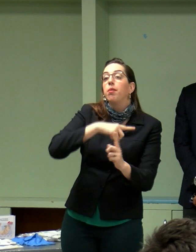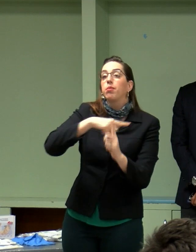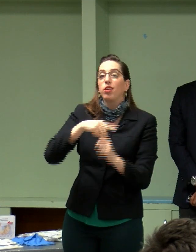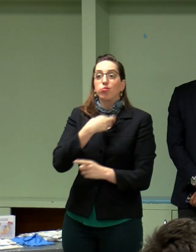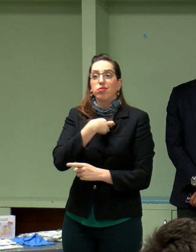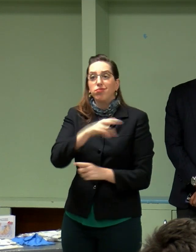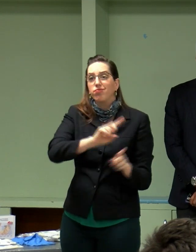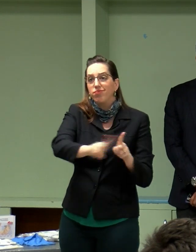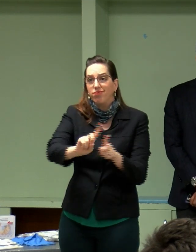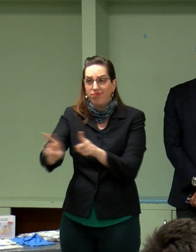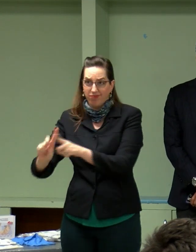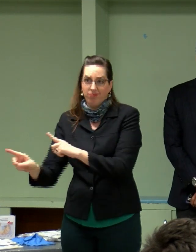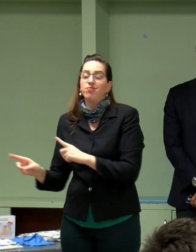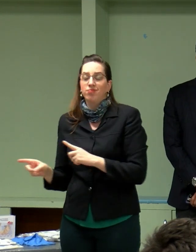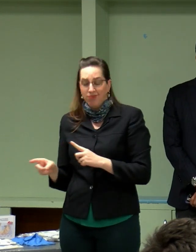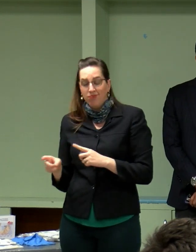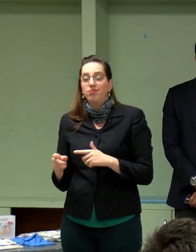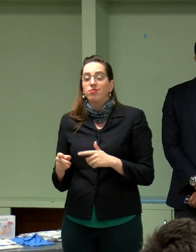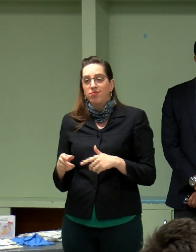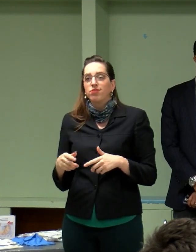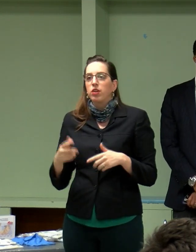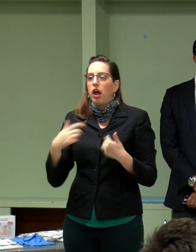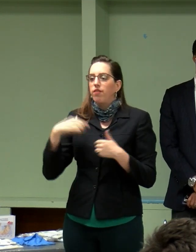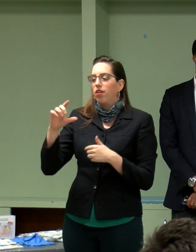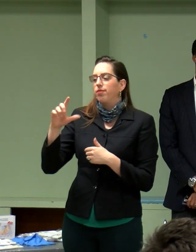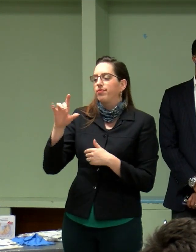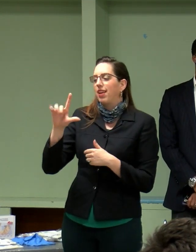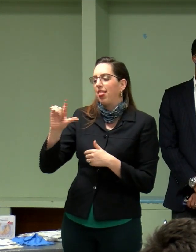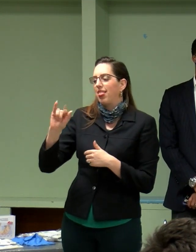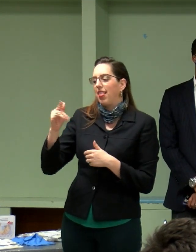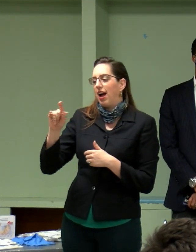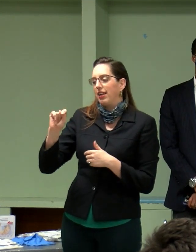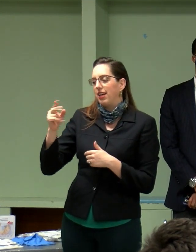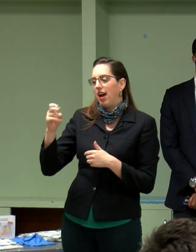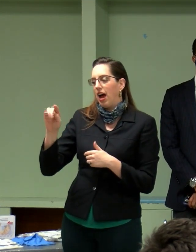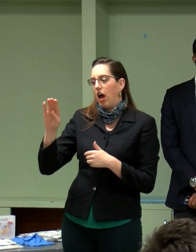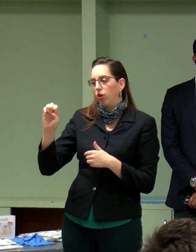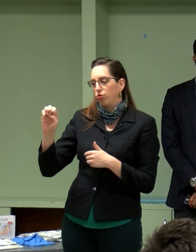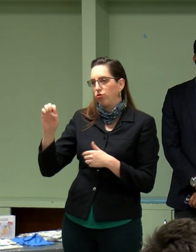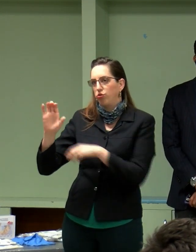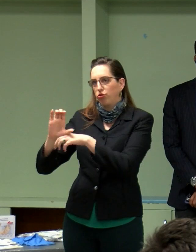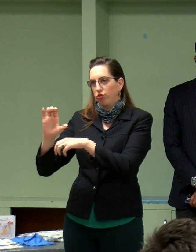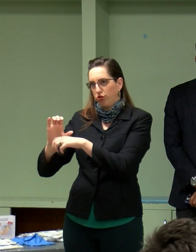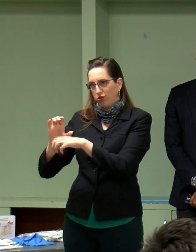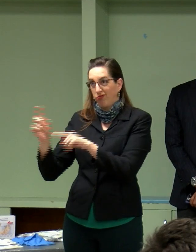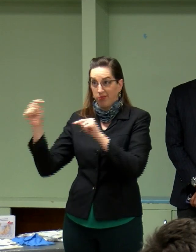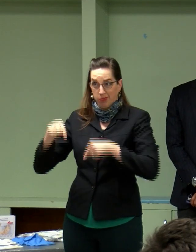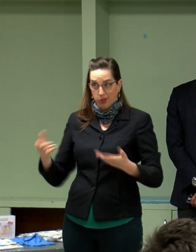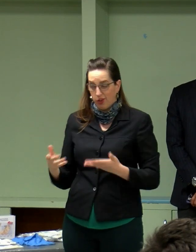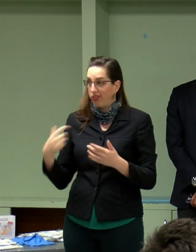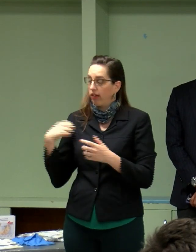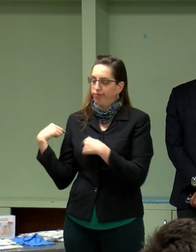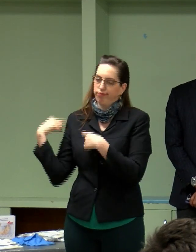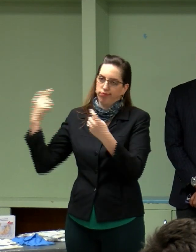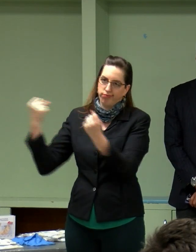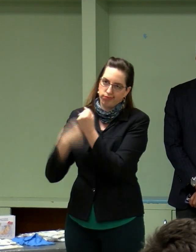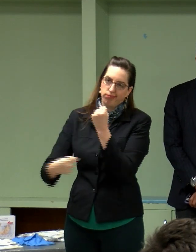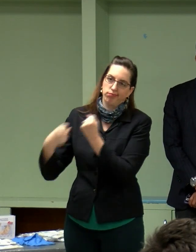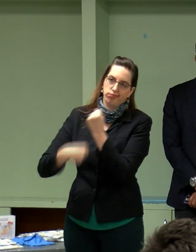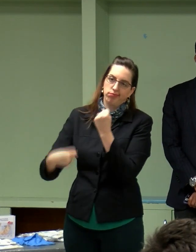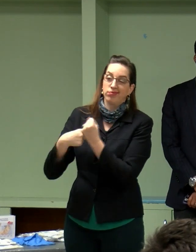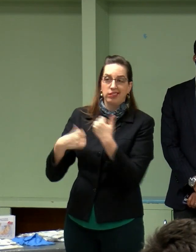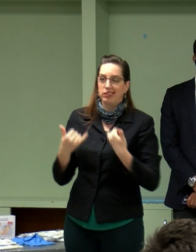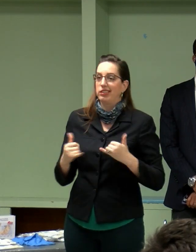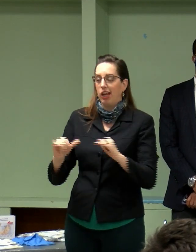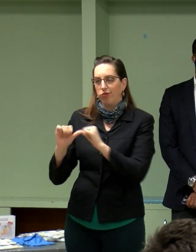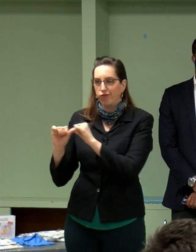community. As we have Lighthouse Church that's here. They've been a wonderful partner of ours, and they continue to be. And the reality is